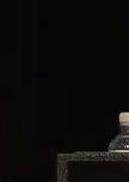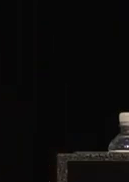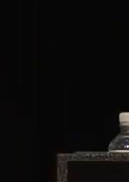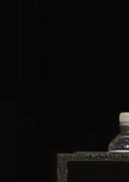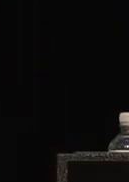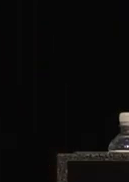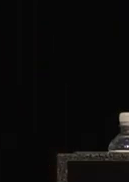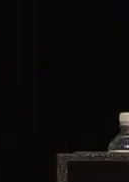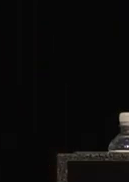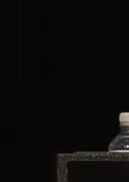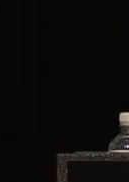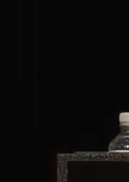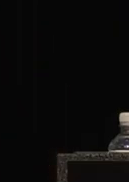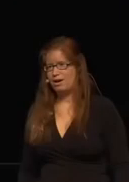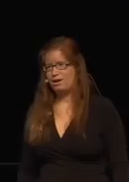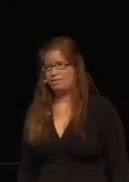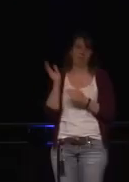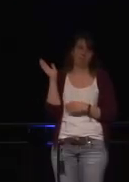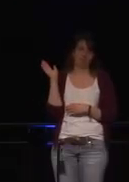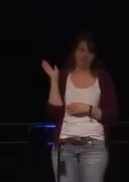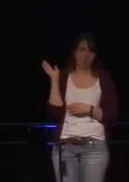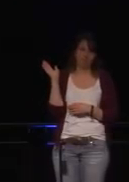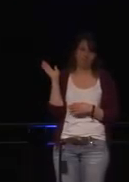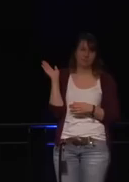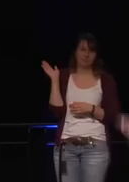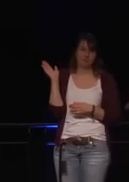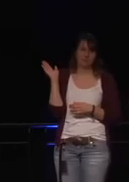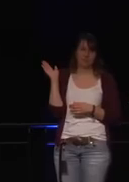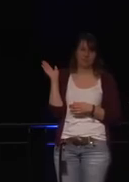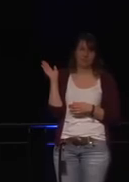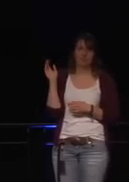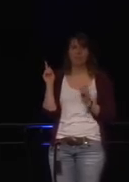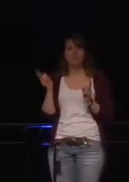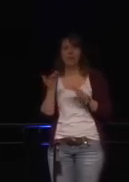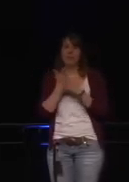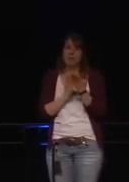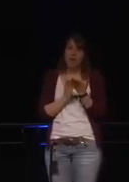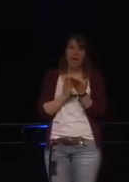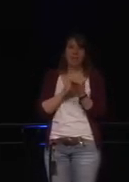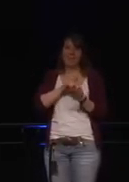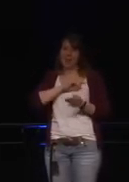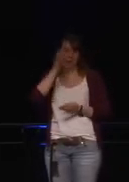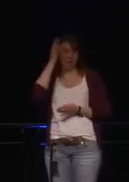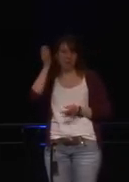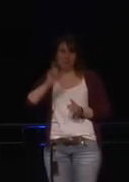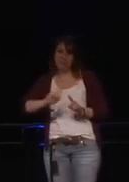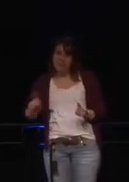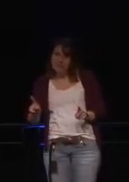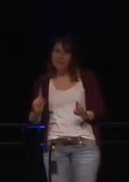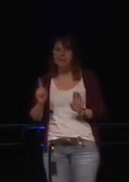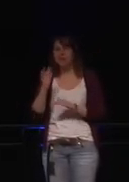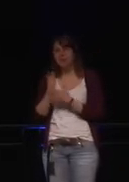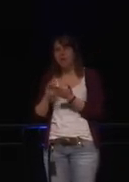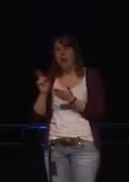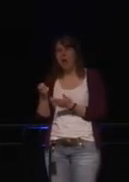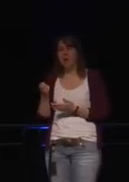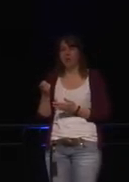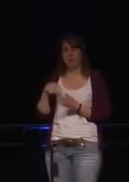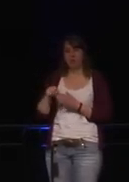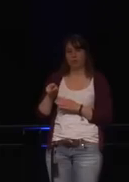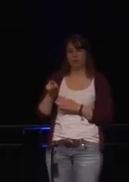So, what do we need? Actually, what do we need? I did write a couple of